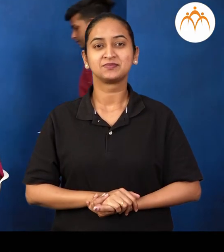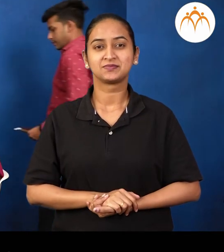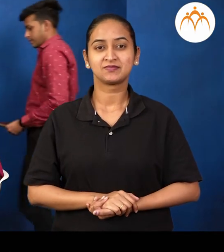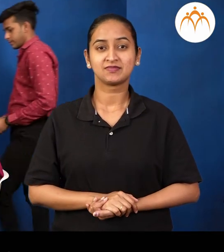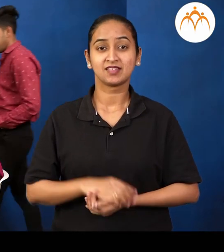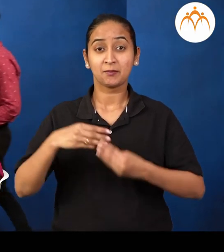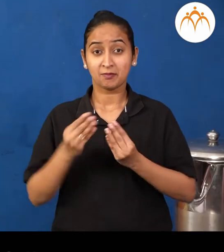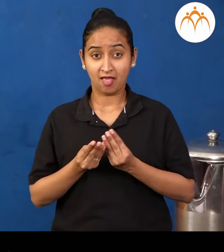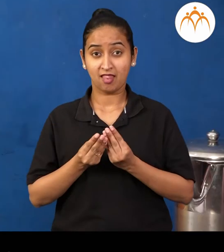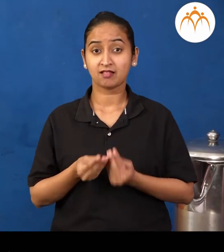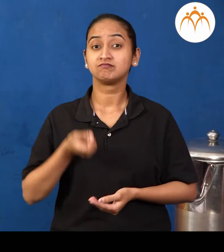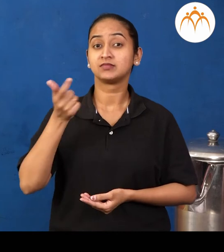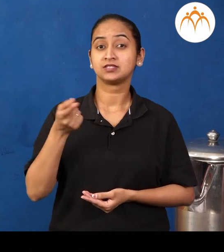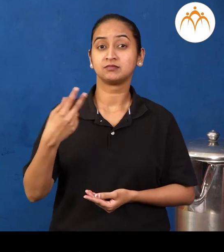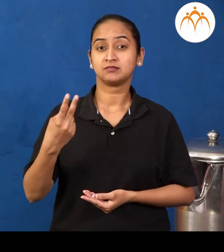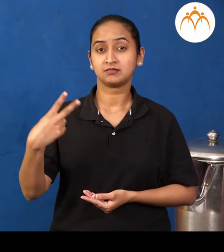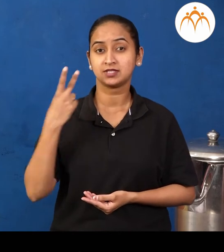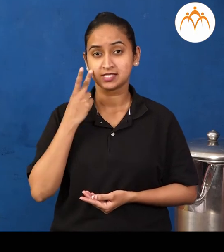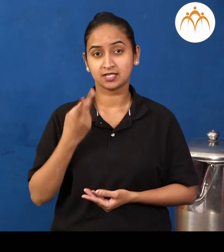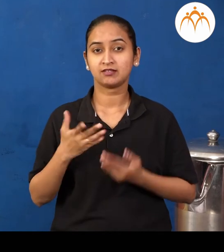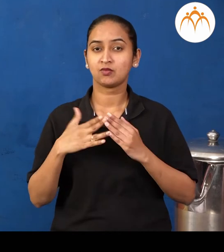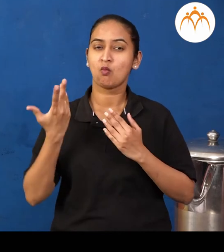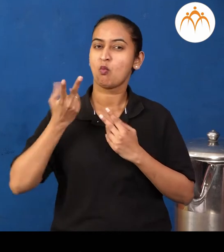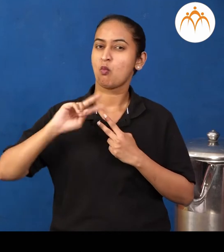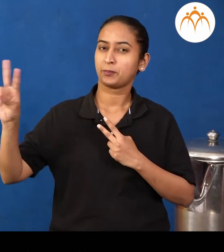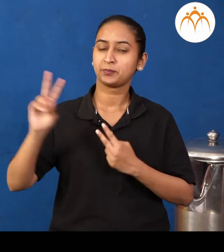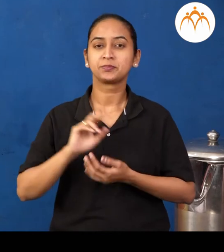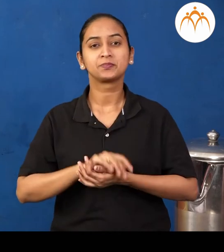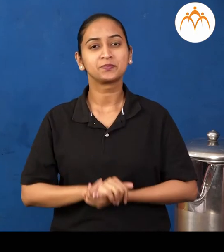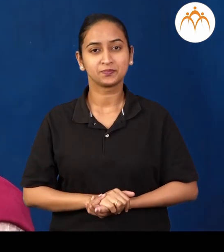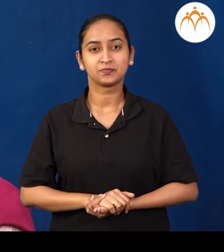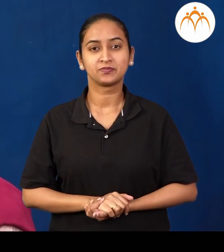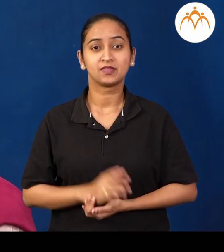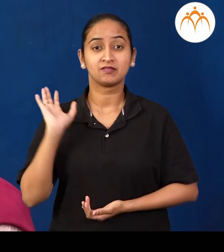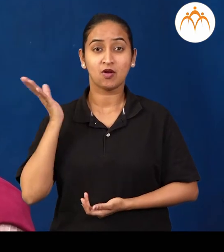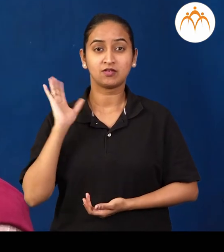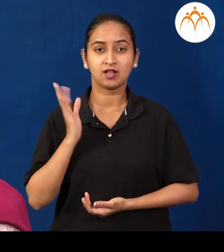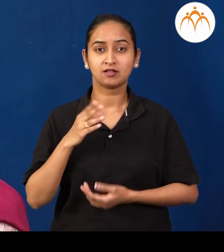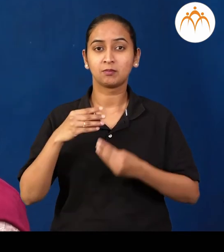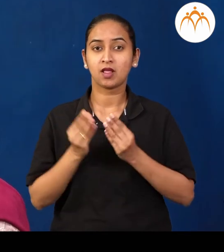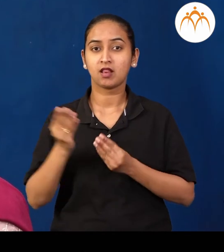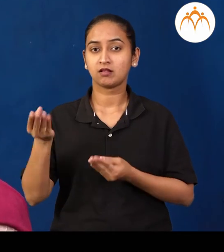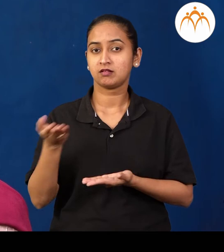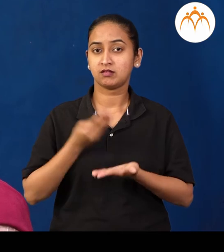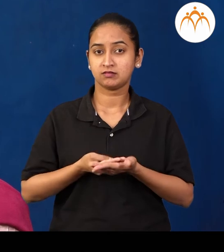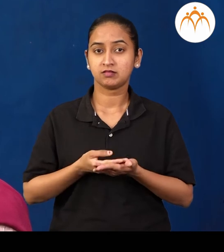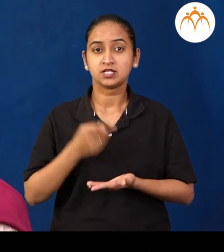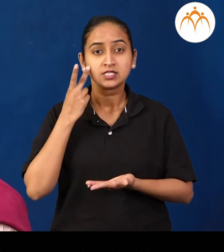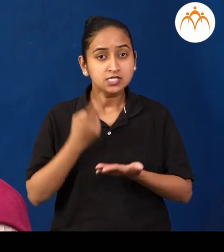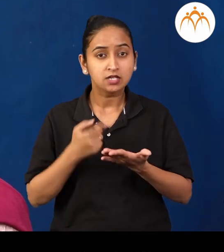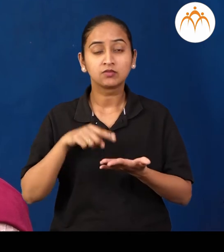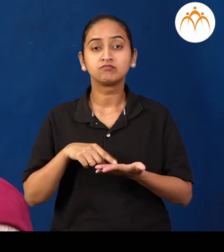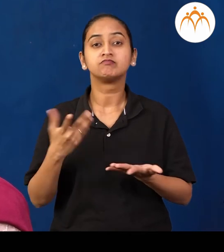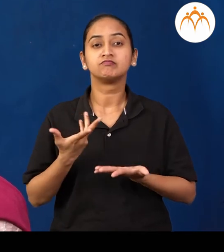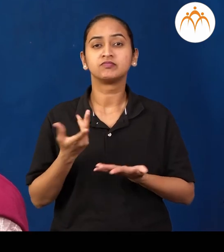stomach is full too. Let us pay the bill and go home. Will do. The waiter has already